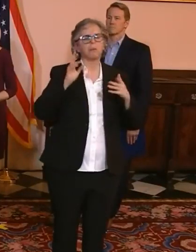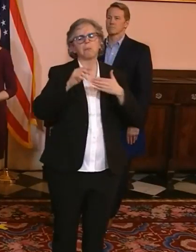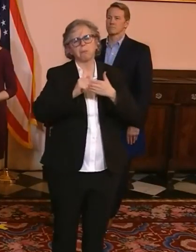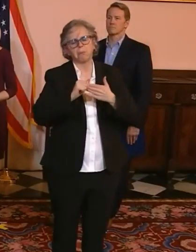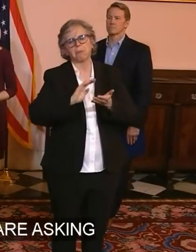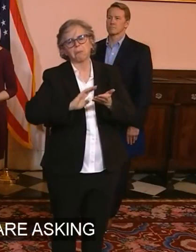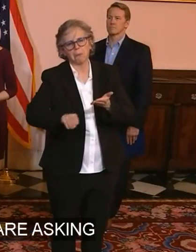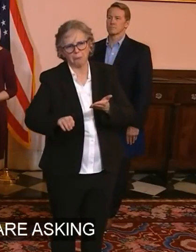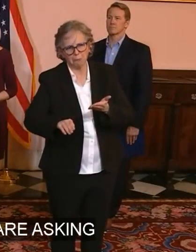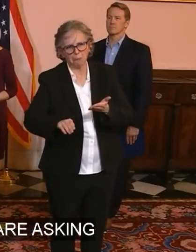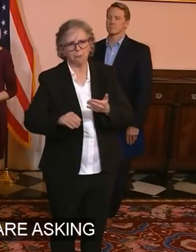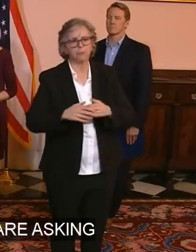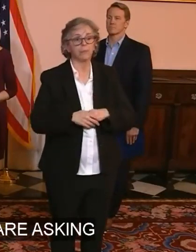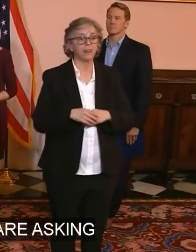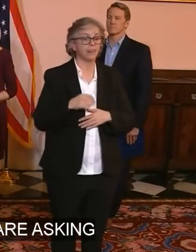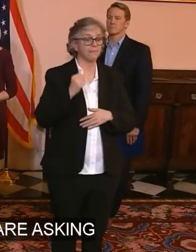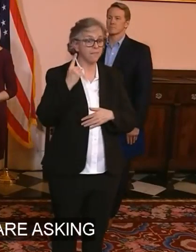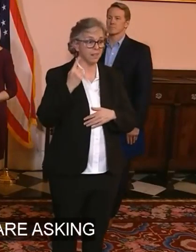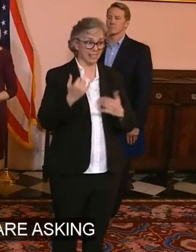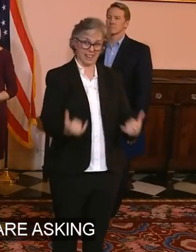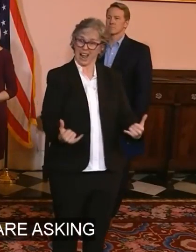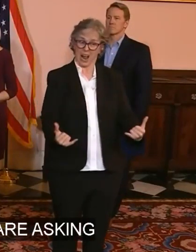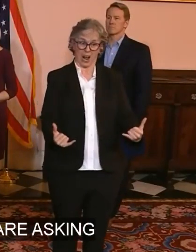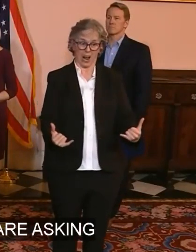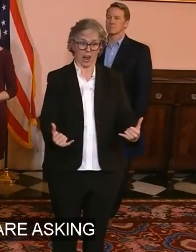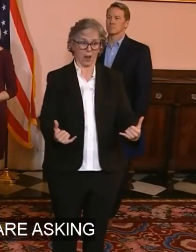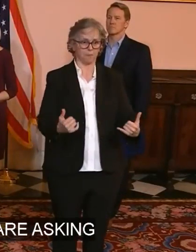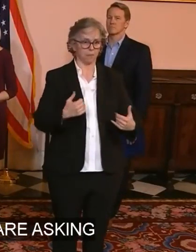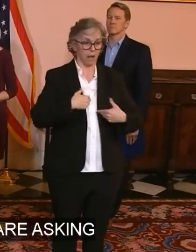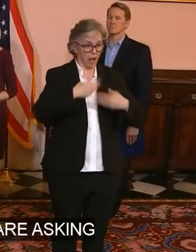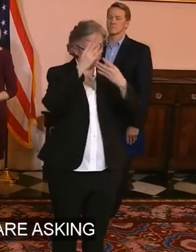enforcement in the state of Ohio, and I am instructing